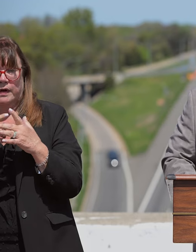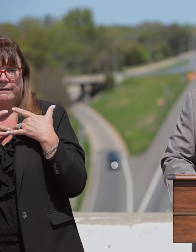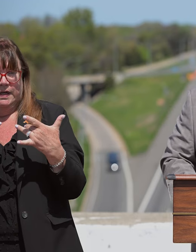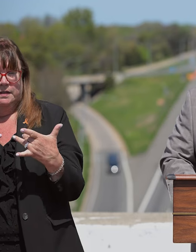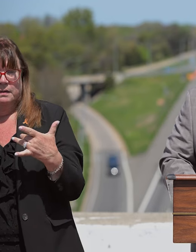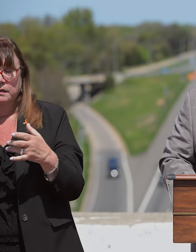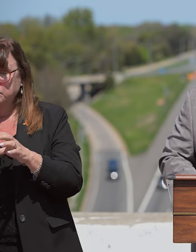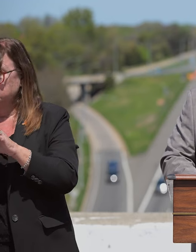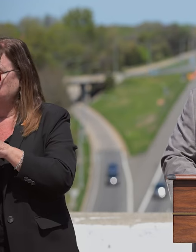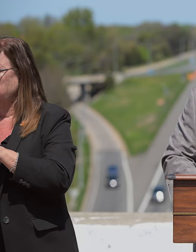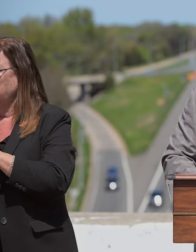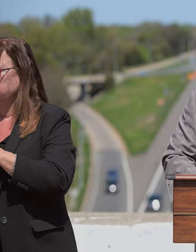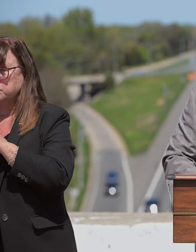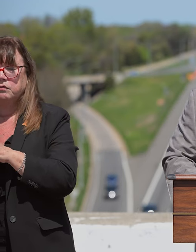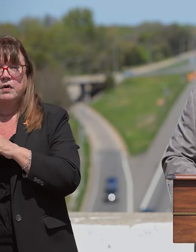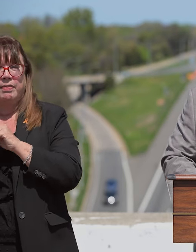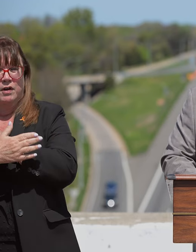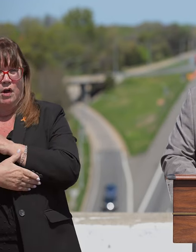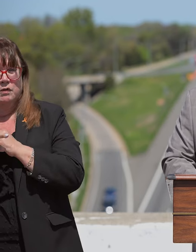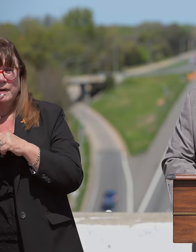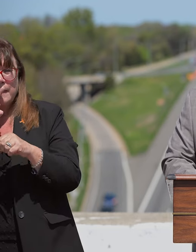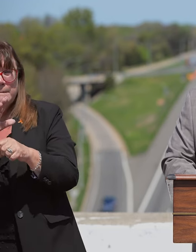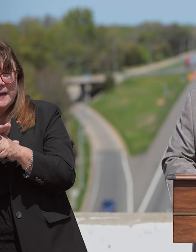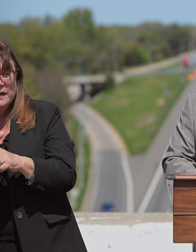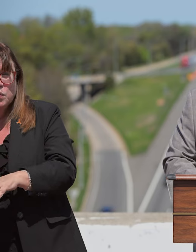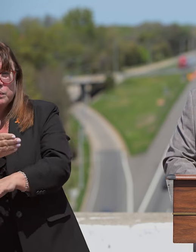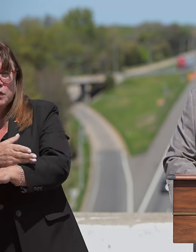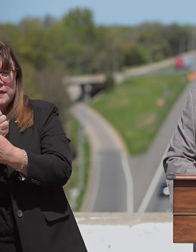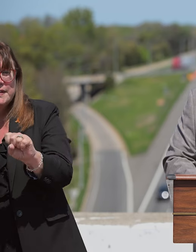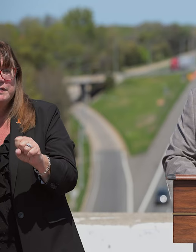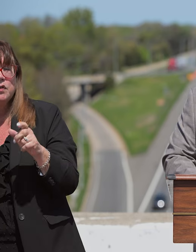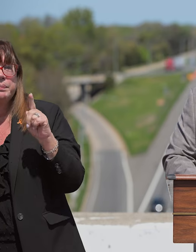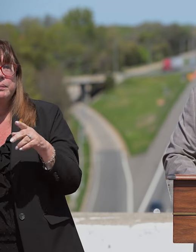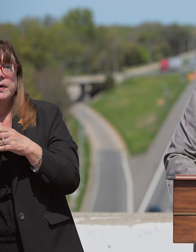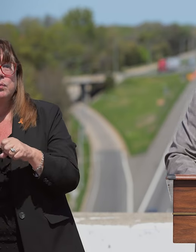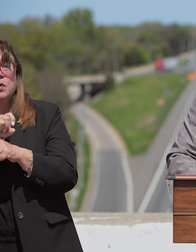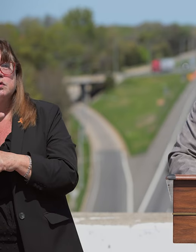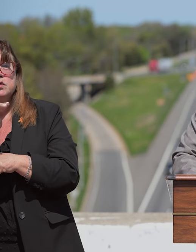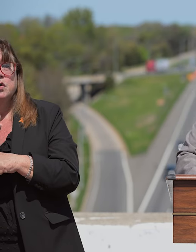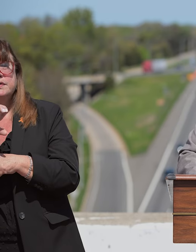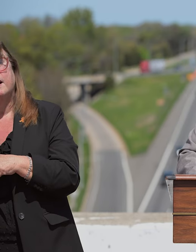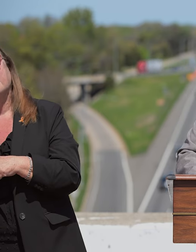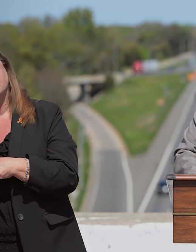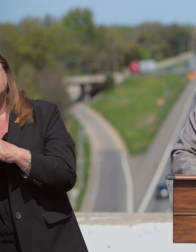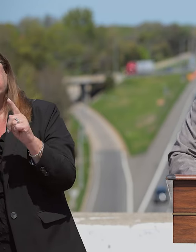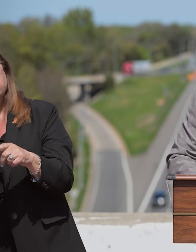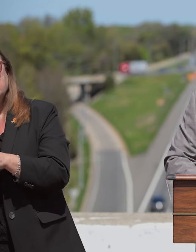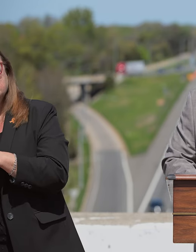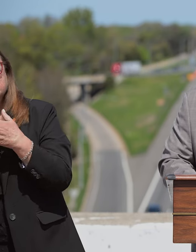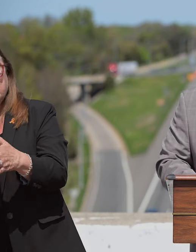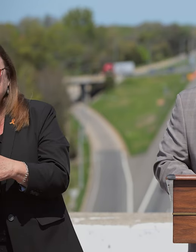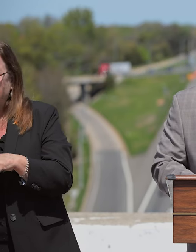and join others around the country that are committed to improving safety for those in work zones and all other road users, not just